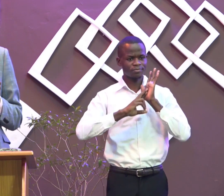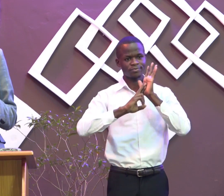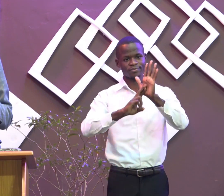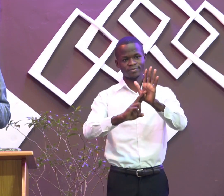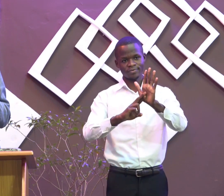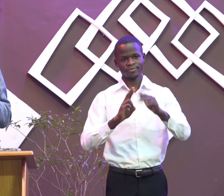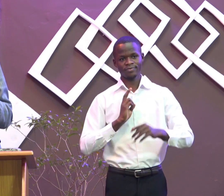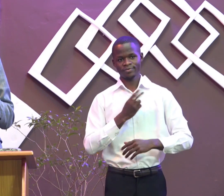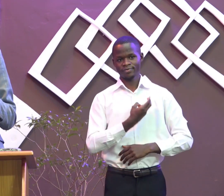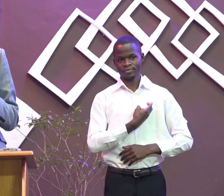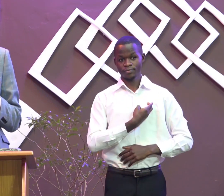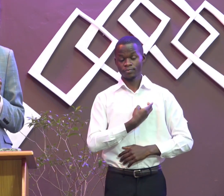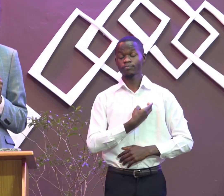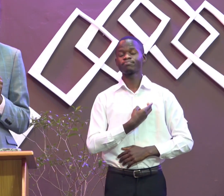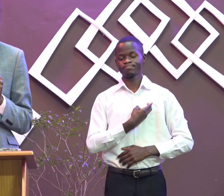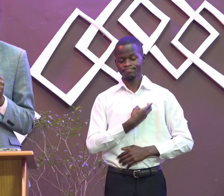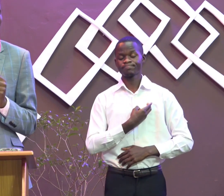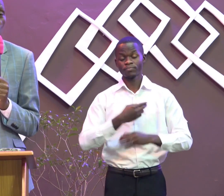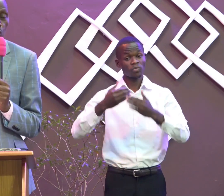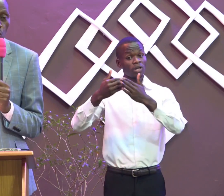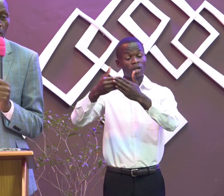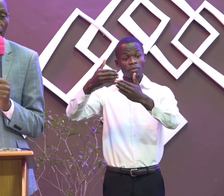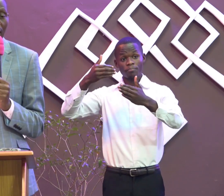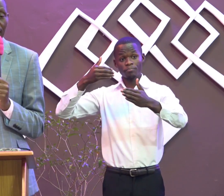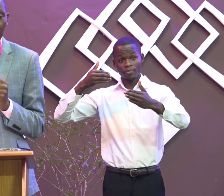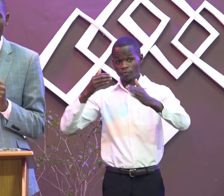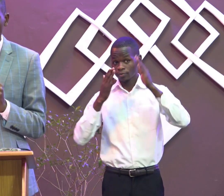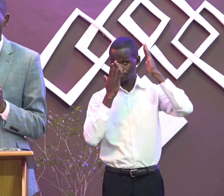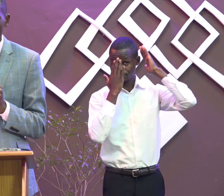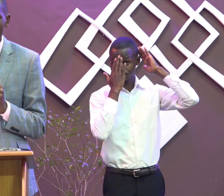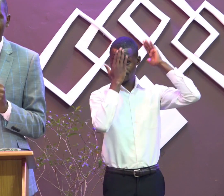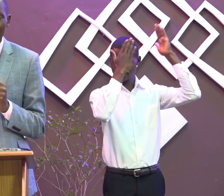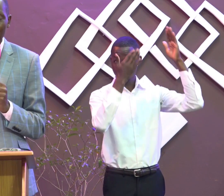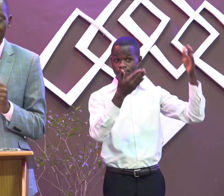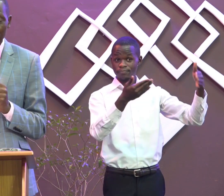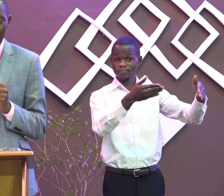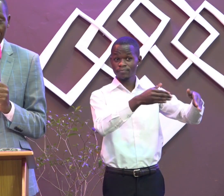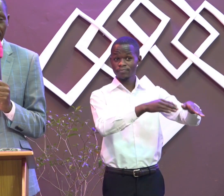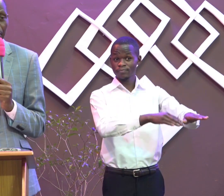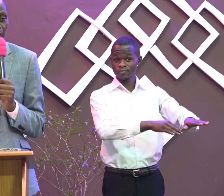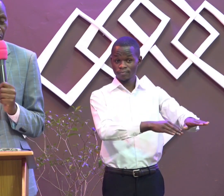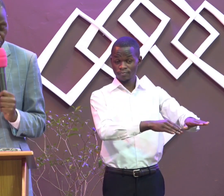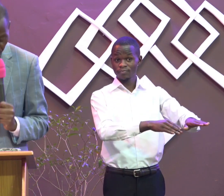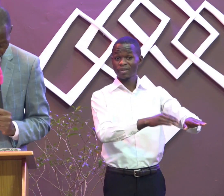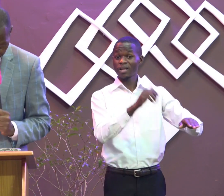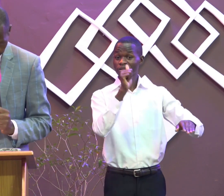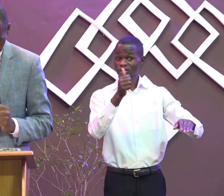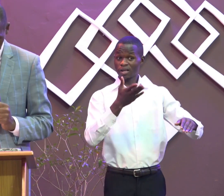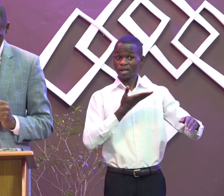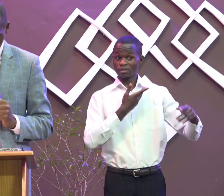go. Mukama Febe yaitana bakufa yalekawo omuntu agenda okuberanga amudira mbigere mu kifo